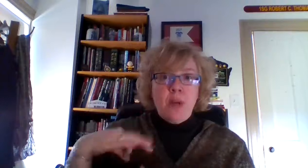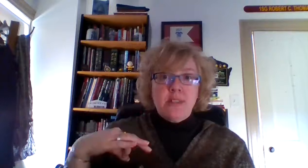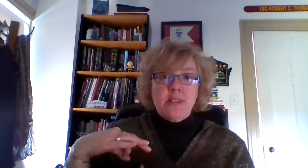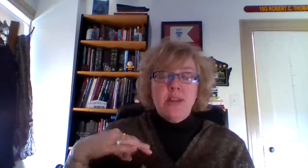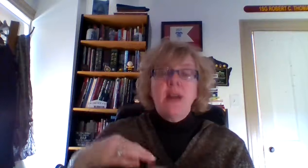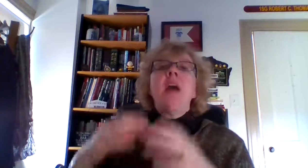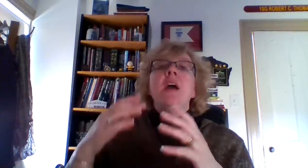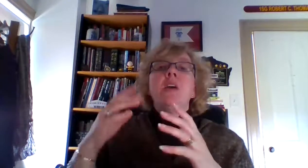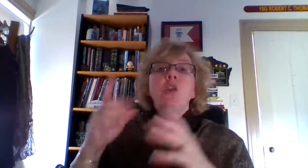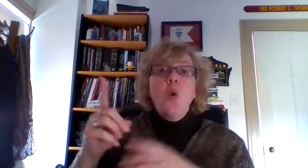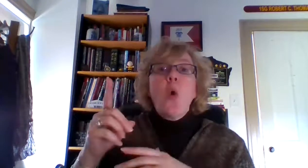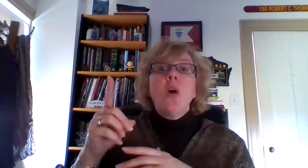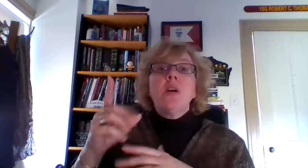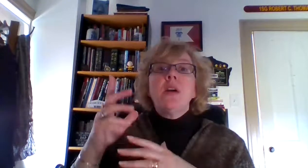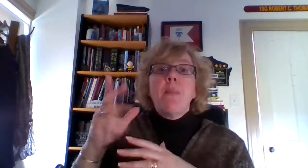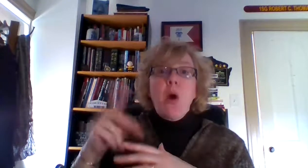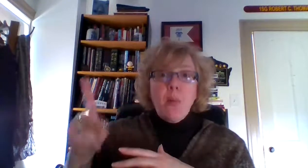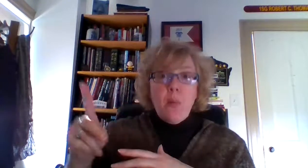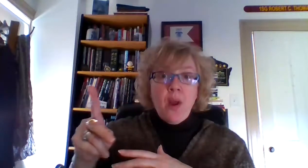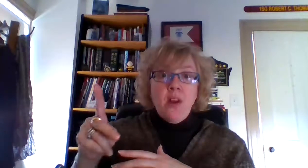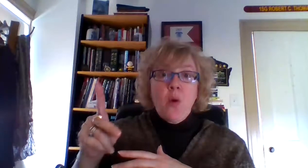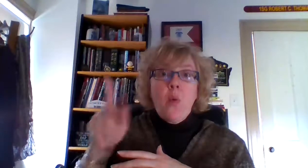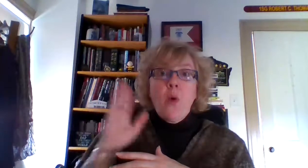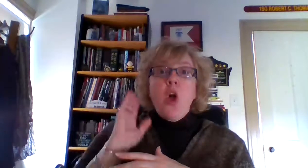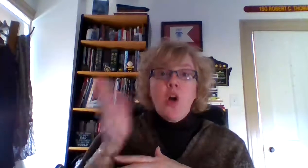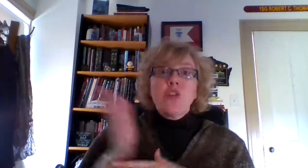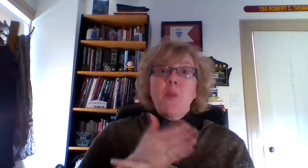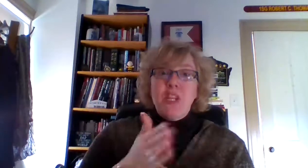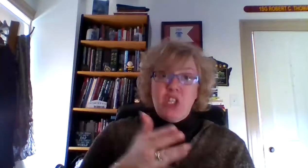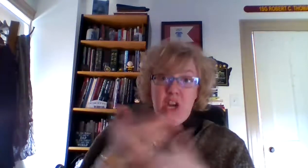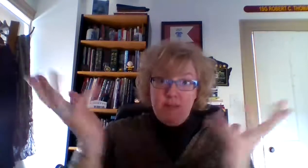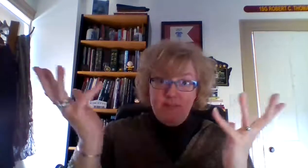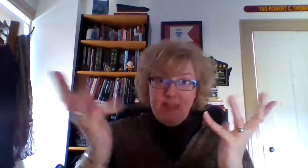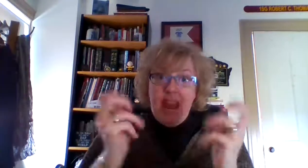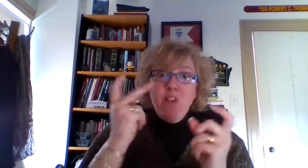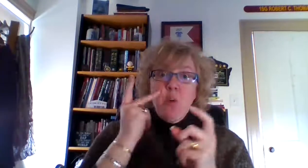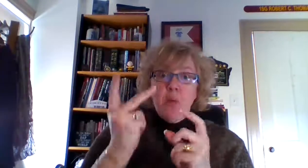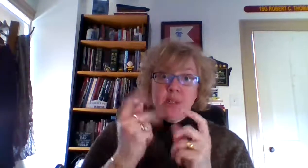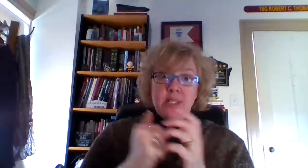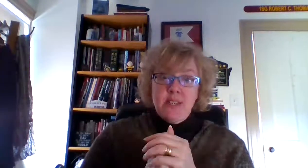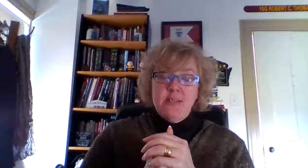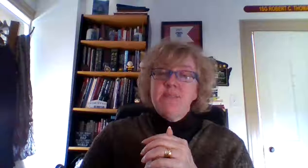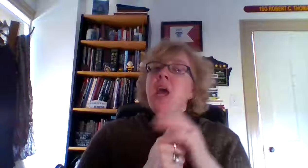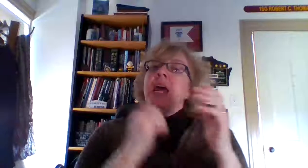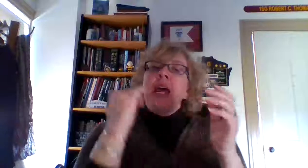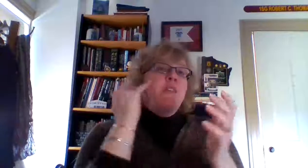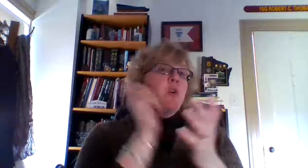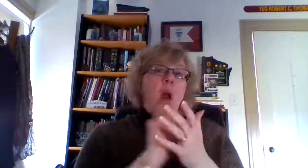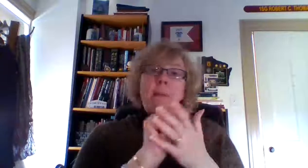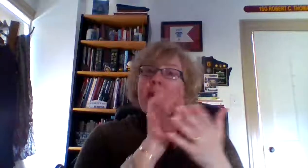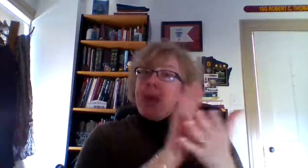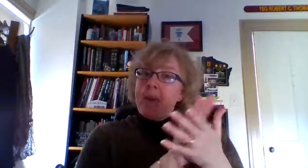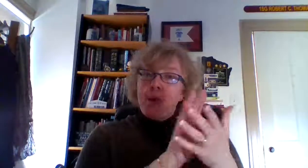points. Your PowerPoint will also be shared. Everyone will see it. If you write me a